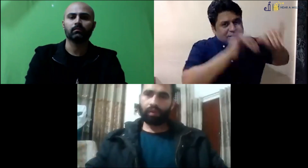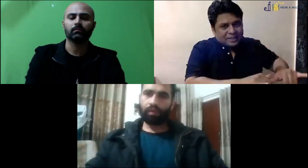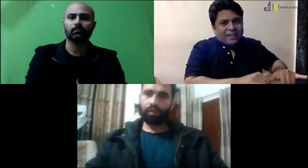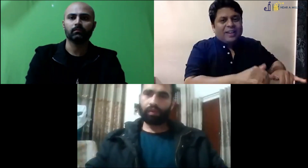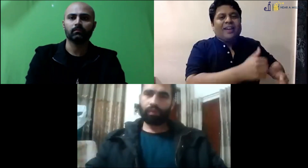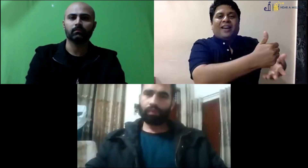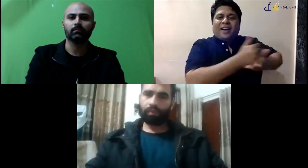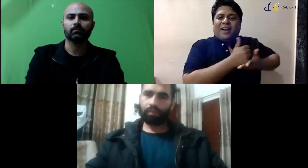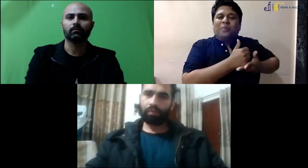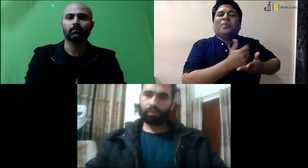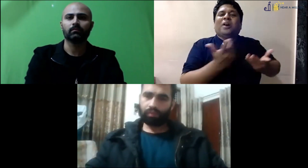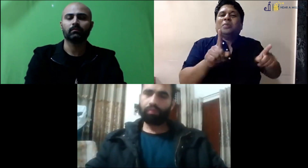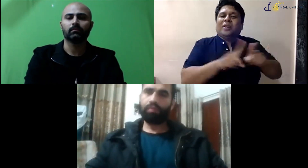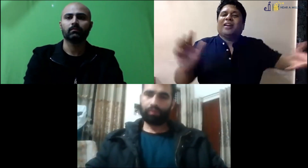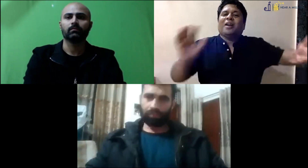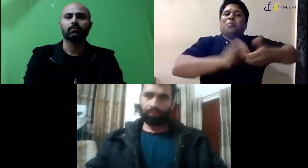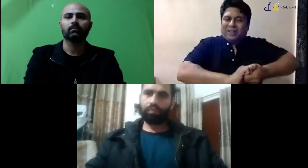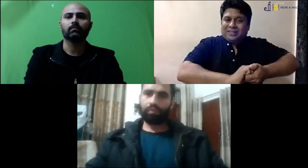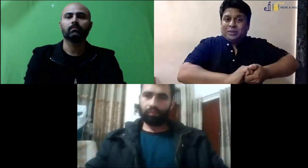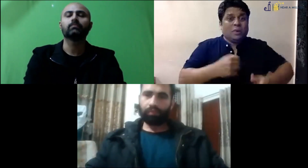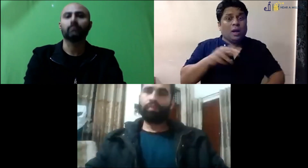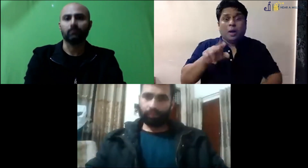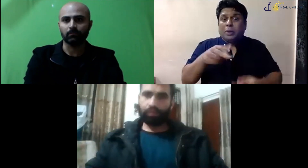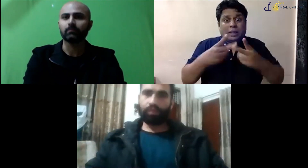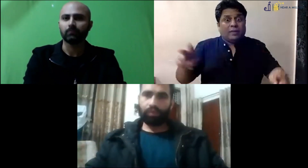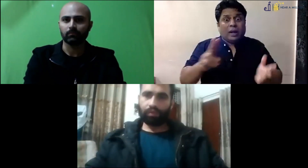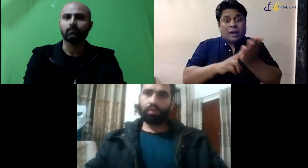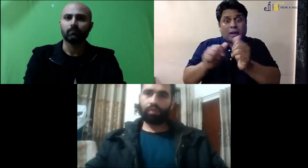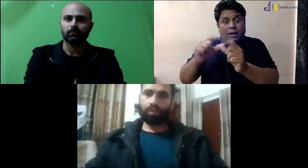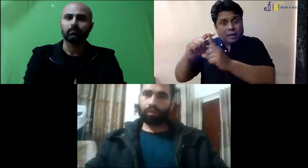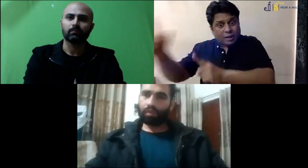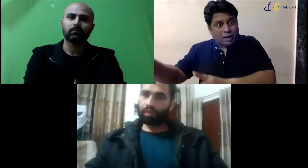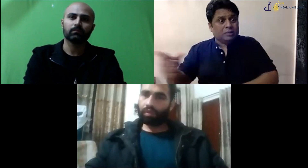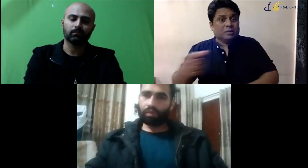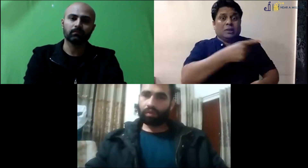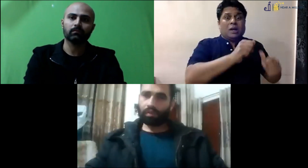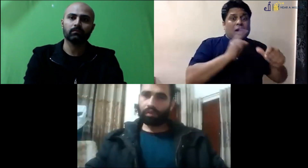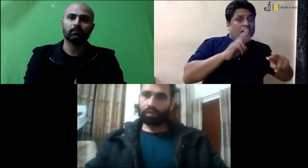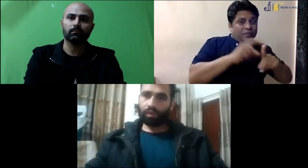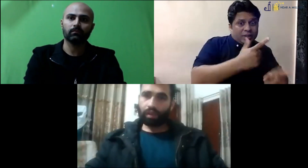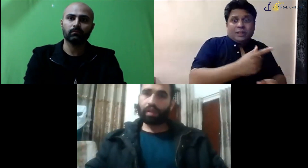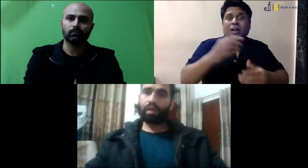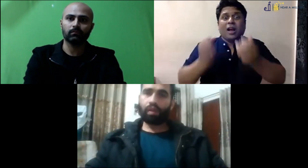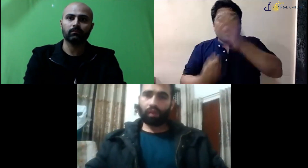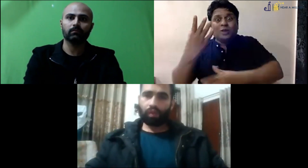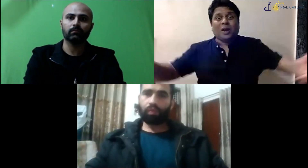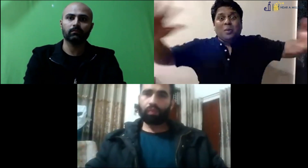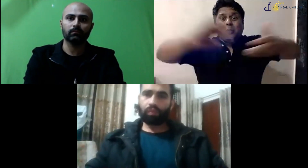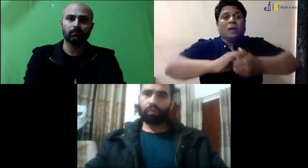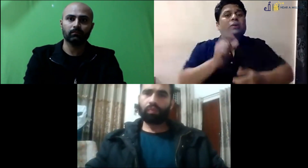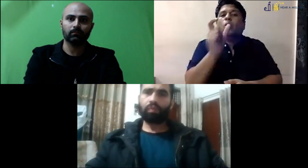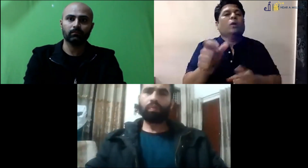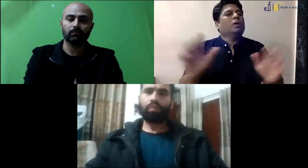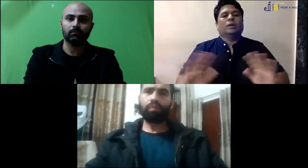as well. People can come over there and they can get the training. They can help us to provide the accommodation. But AIFD